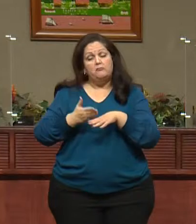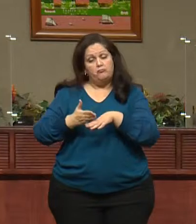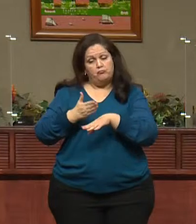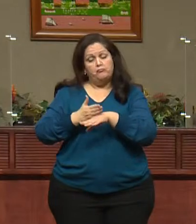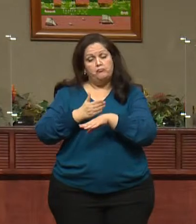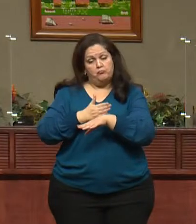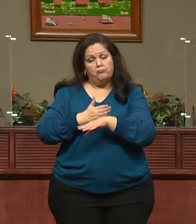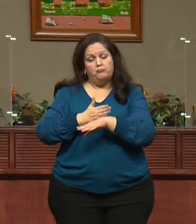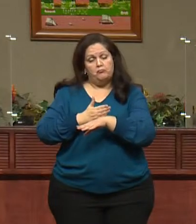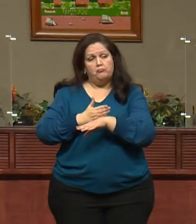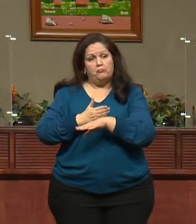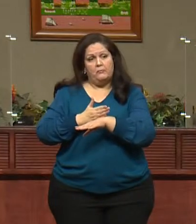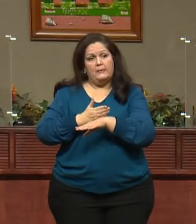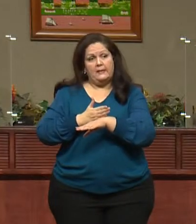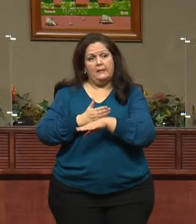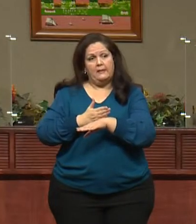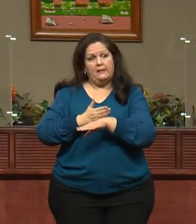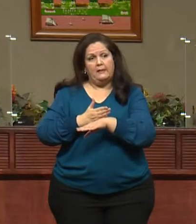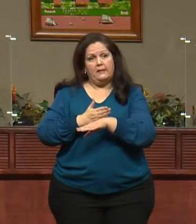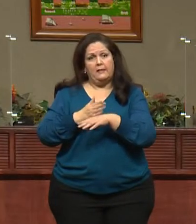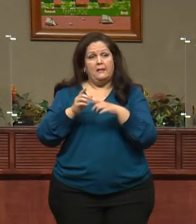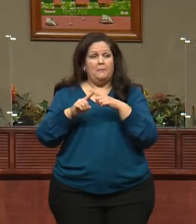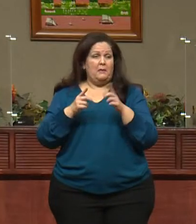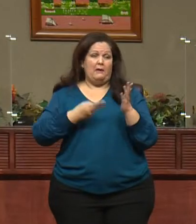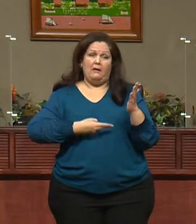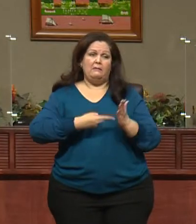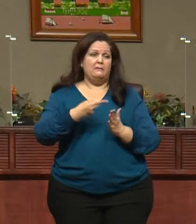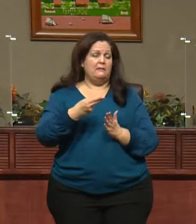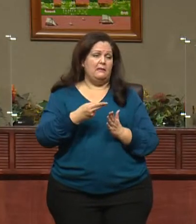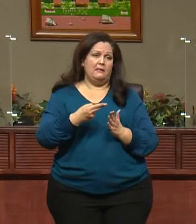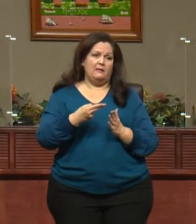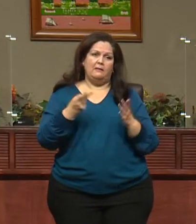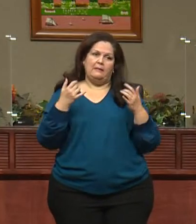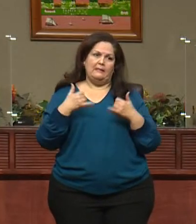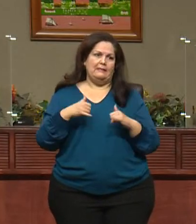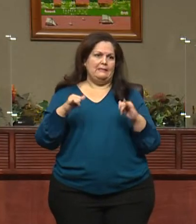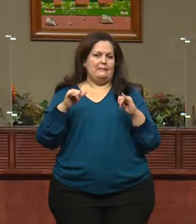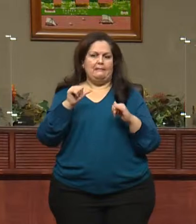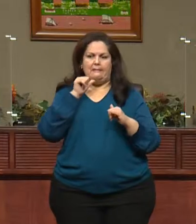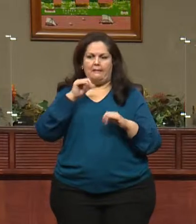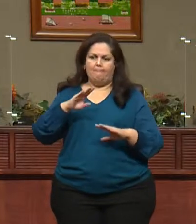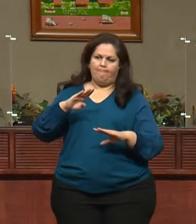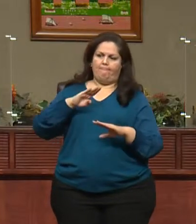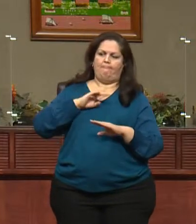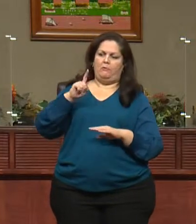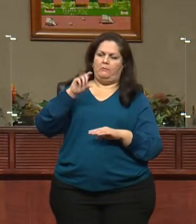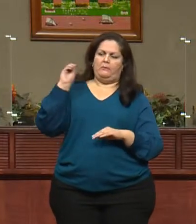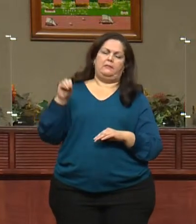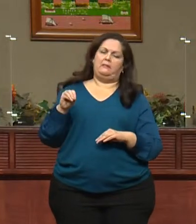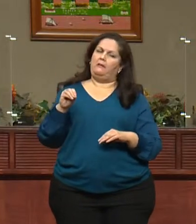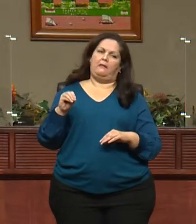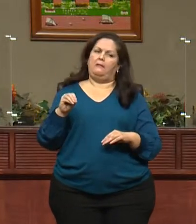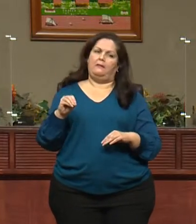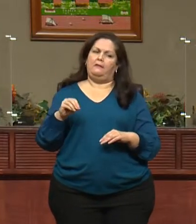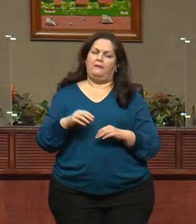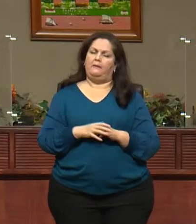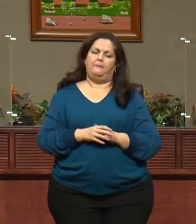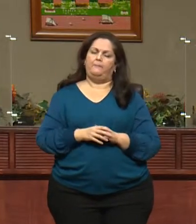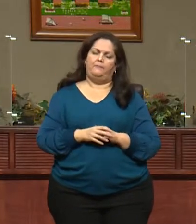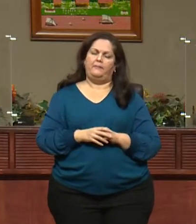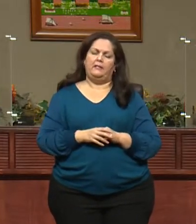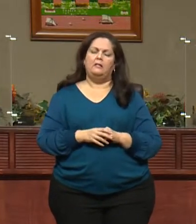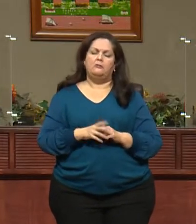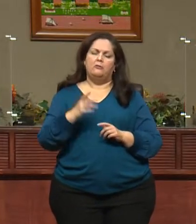regard, but in all honesty, it's still not what it should be. And so we, on a